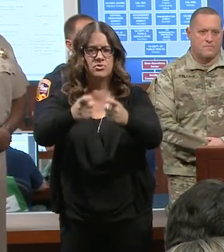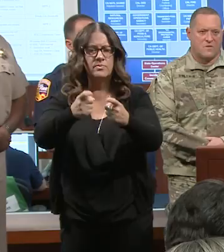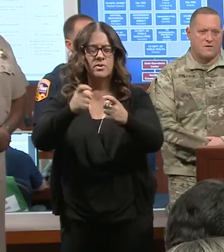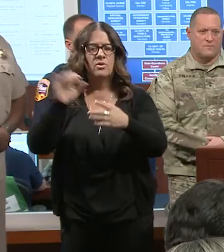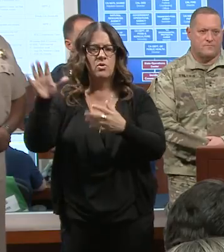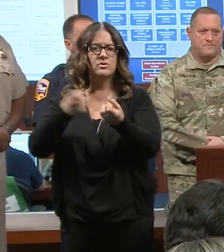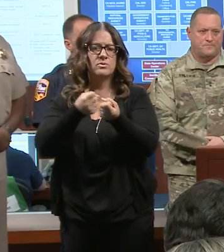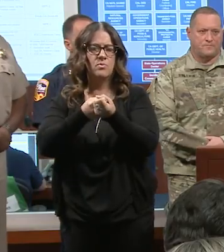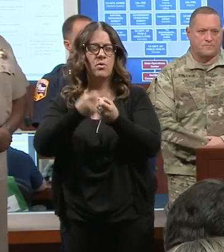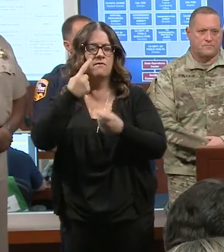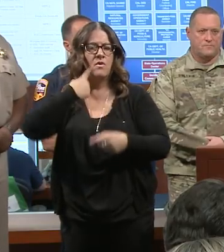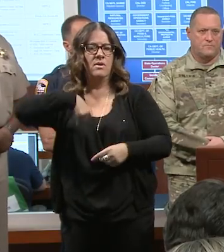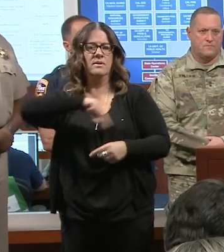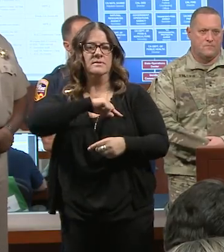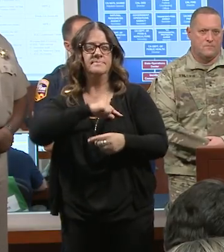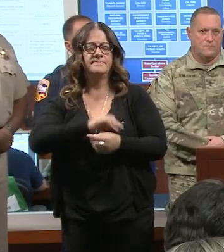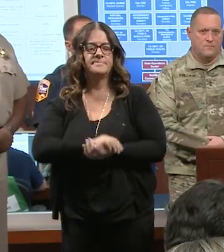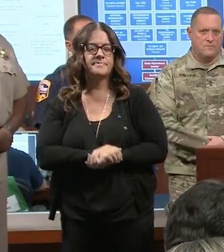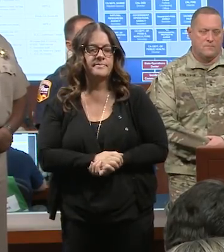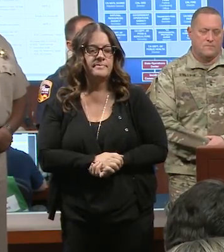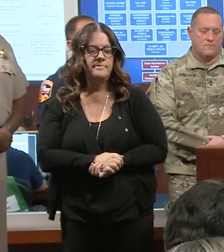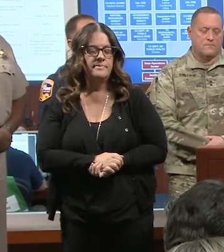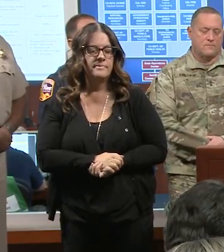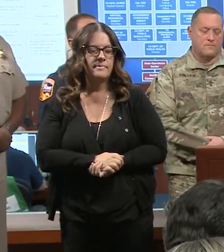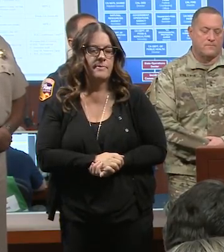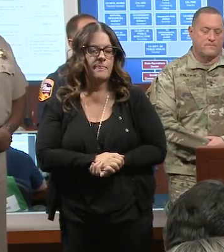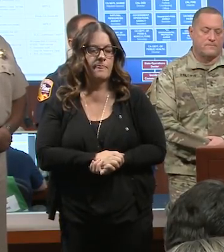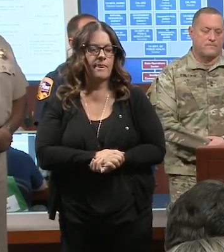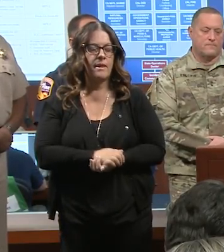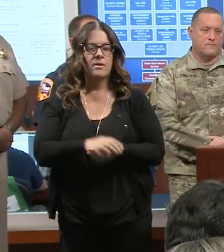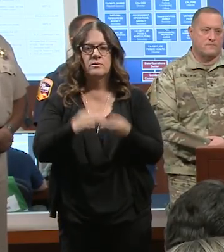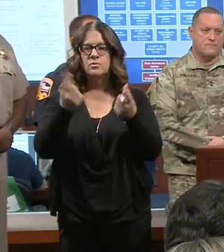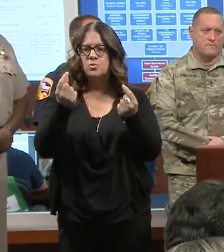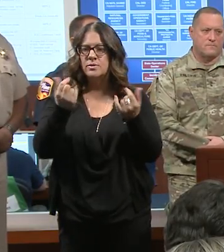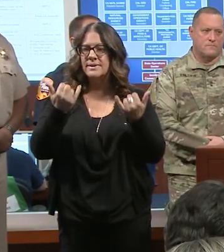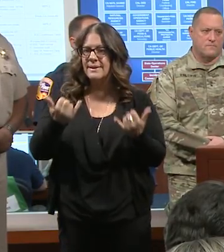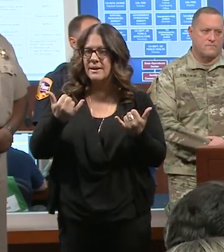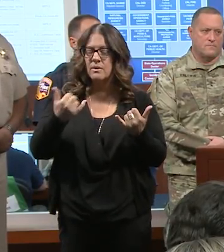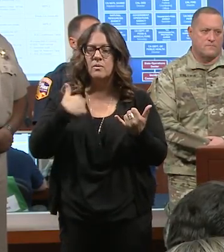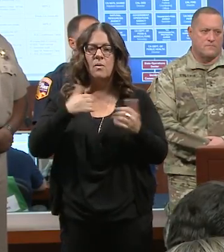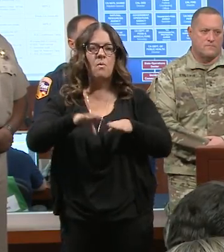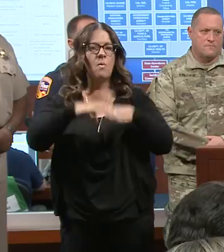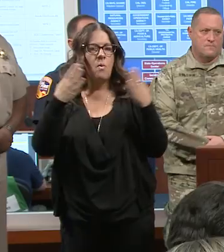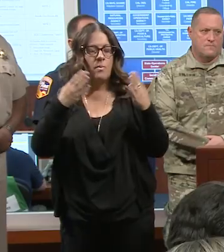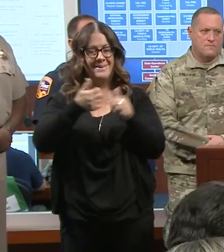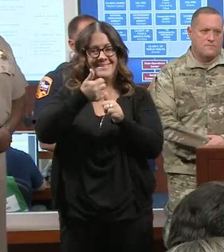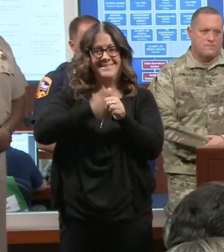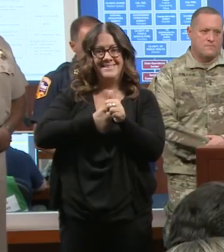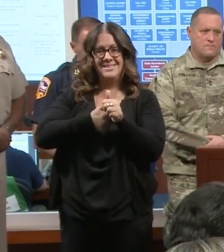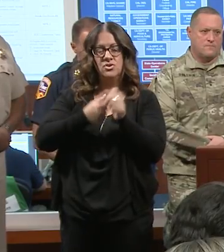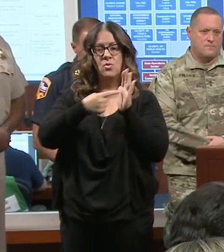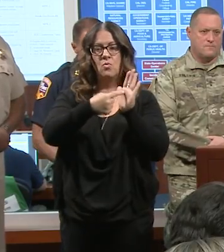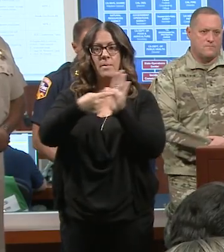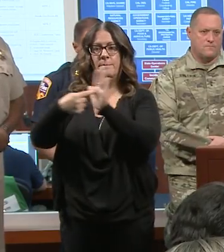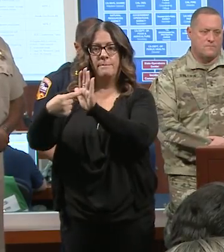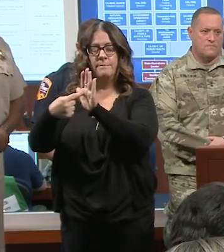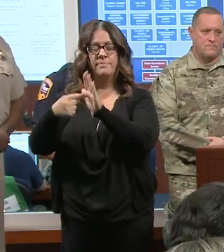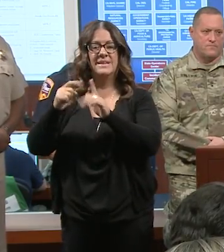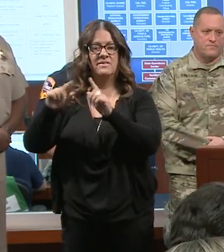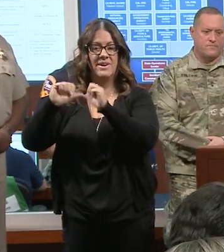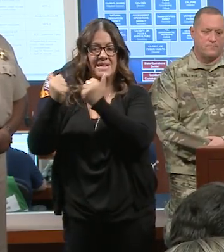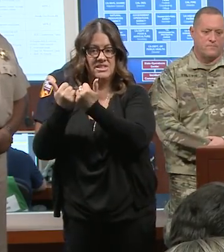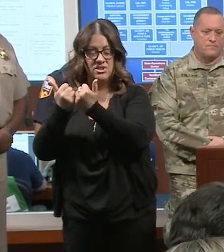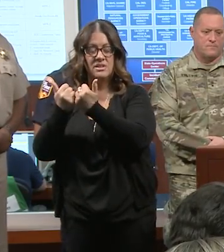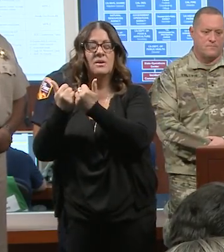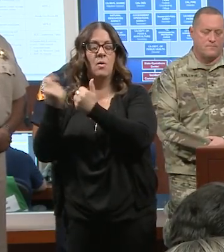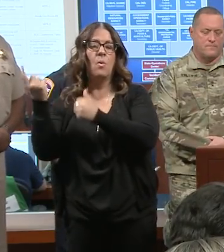the firefight. So what we'll do is, as we do in our typical fashion, we'll begin the briefing by having each of the various agencies that are leading